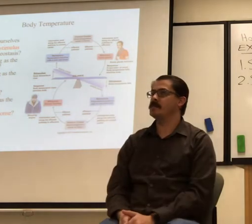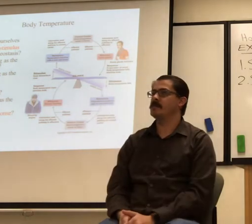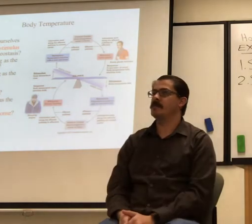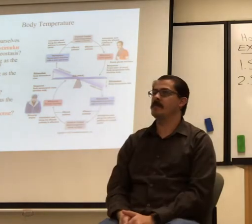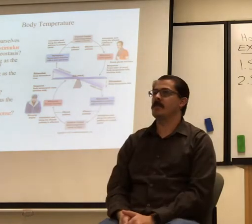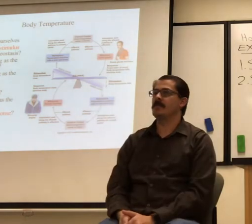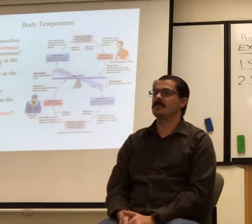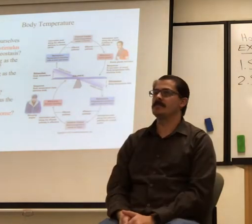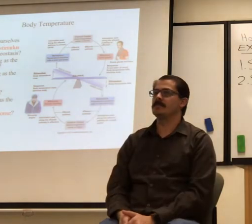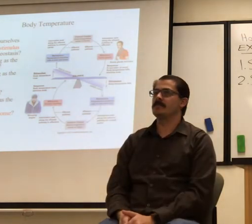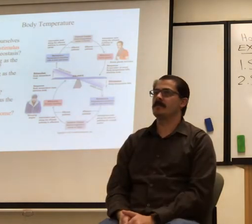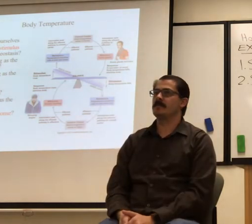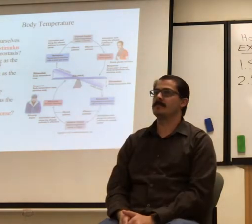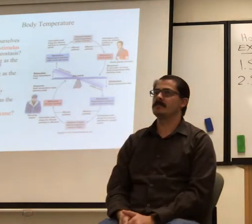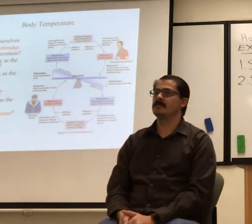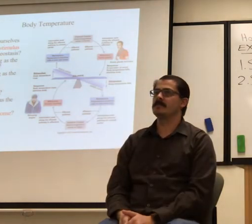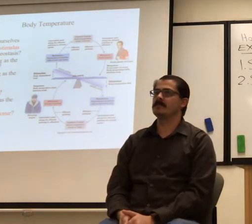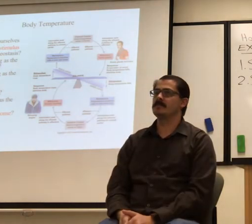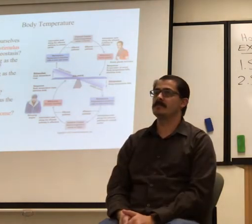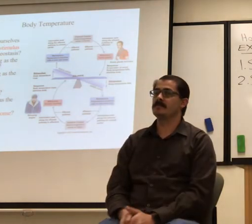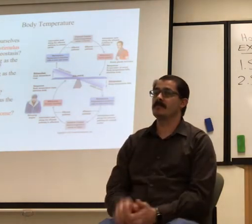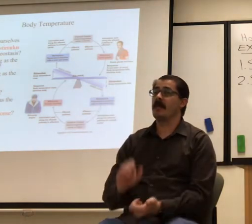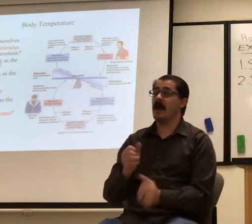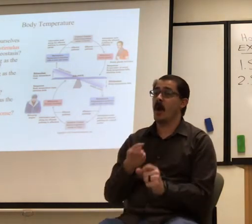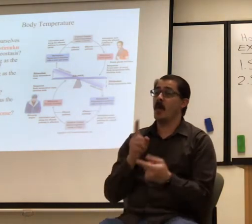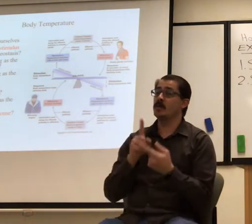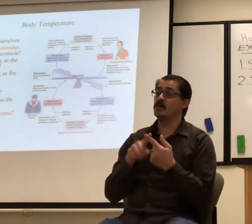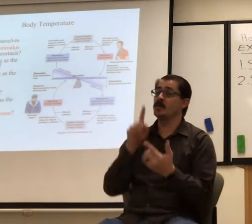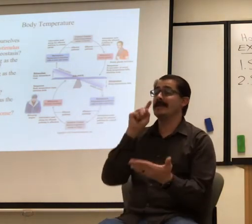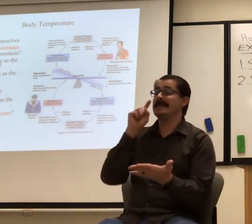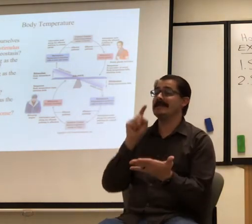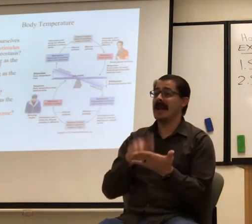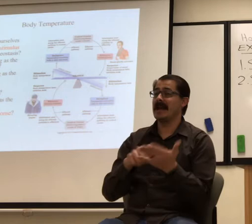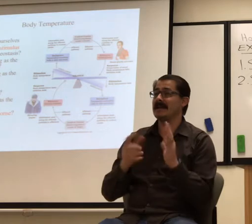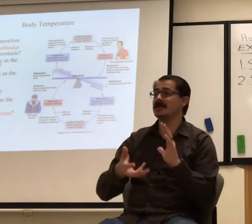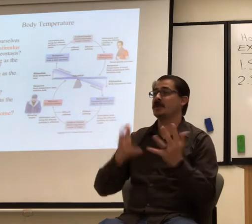How to detect